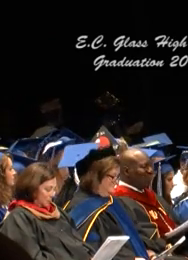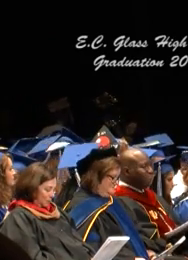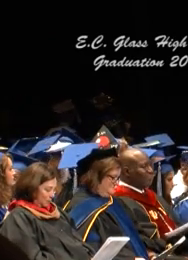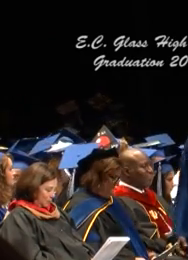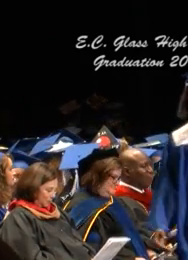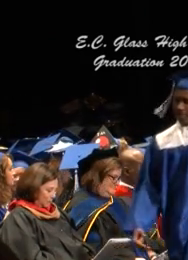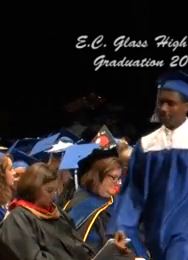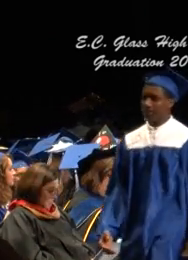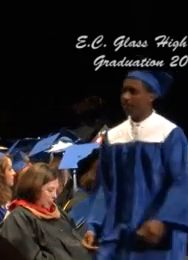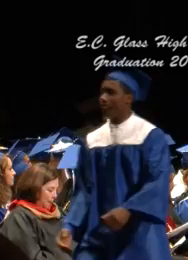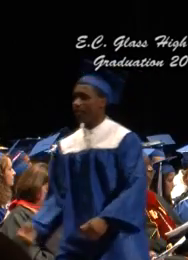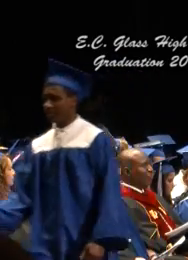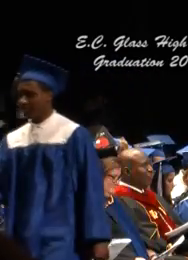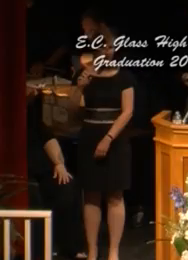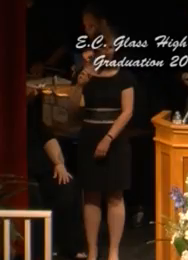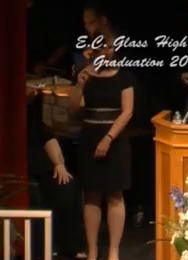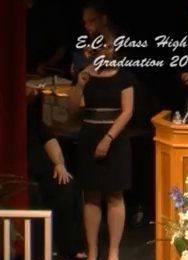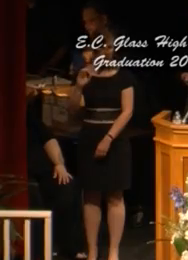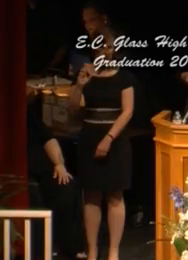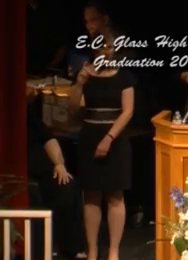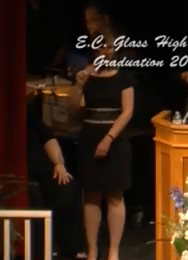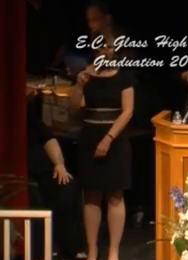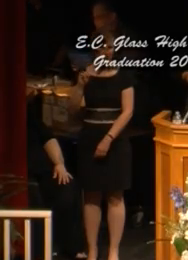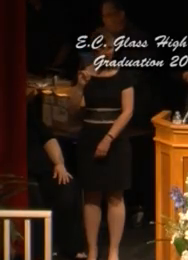Marquis Raquan McDaniel.